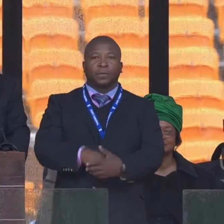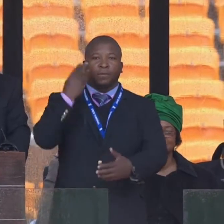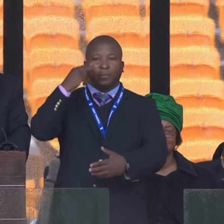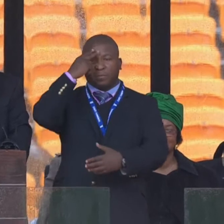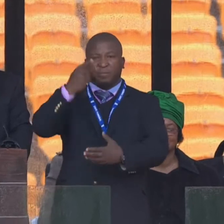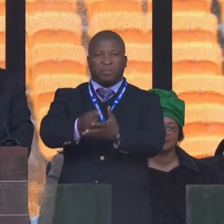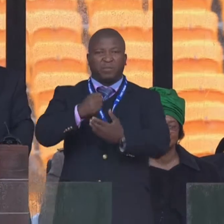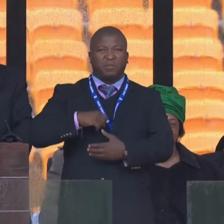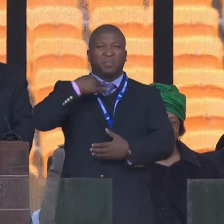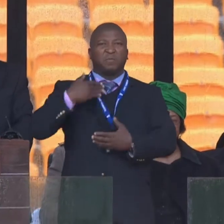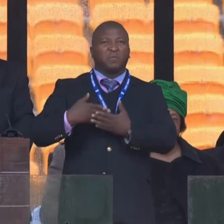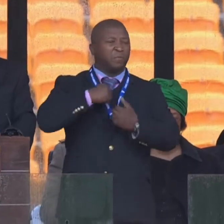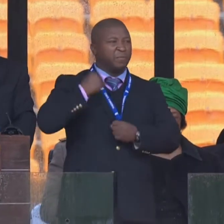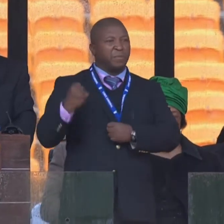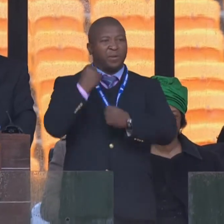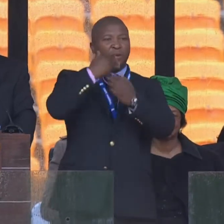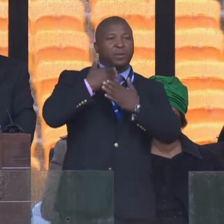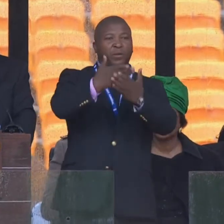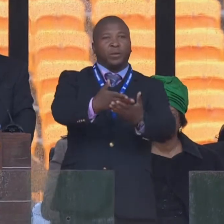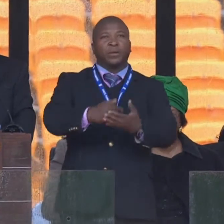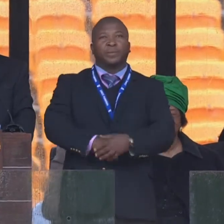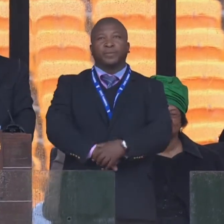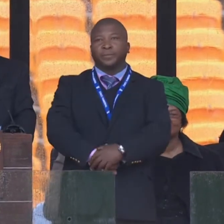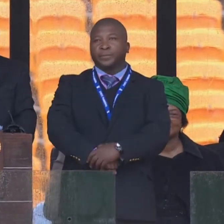President Thabo Mbeki.